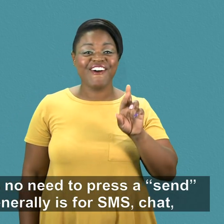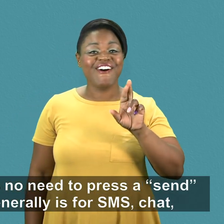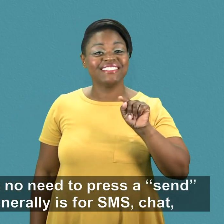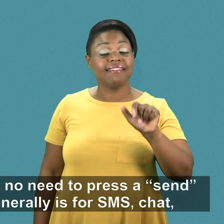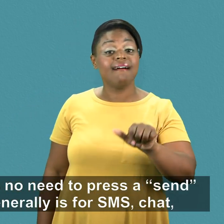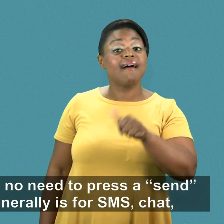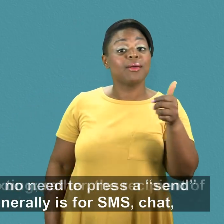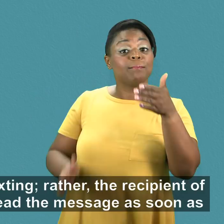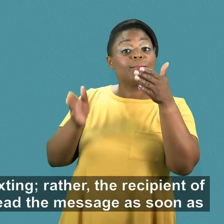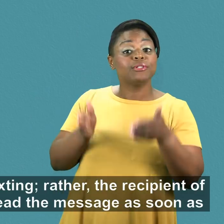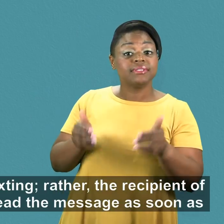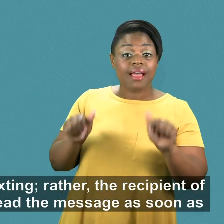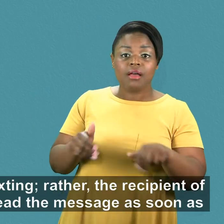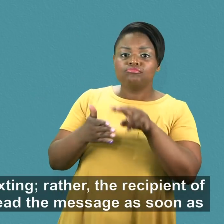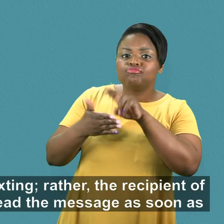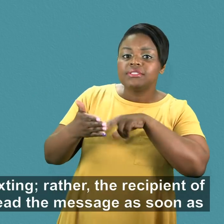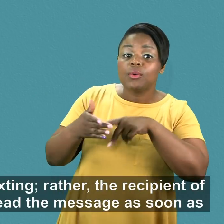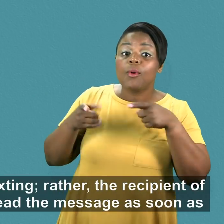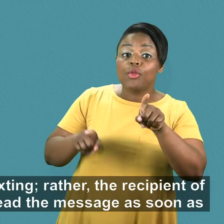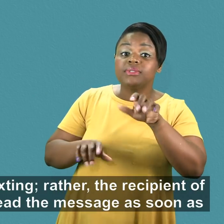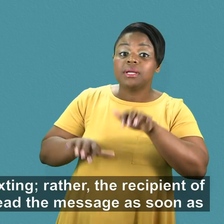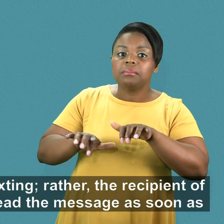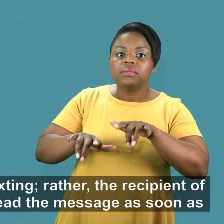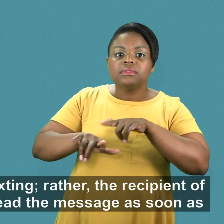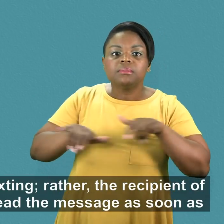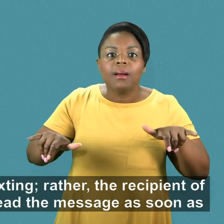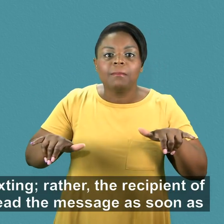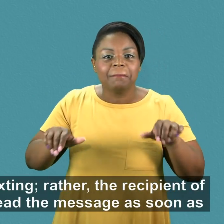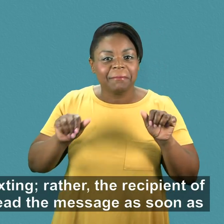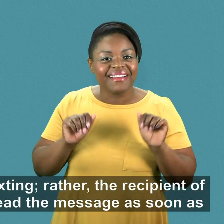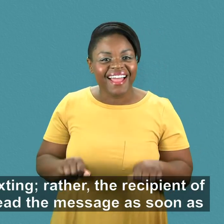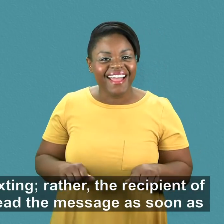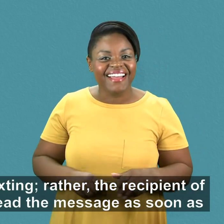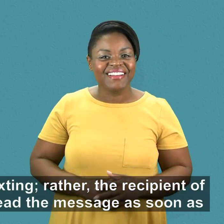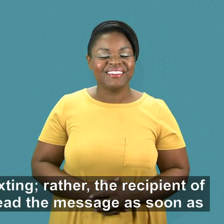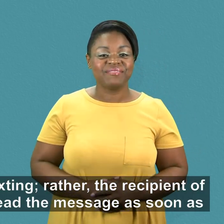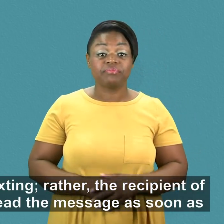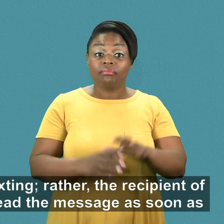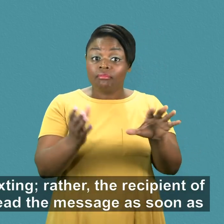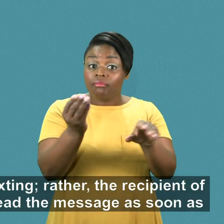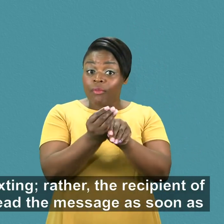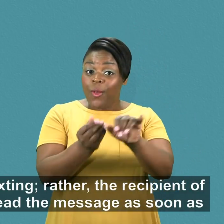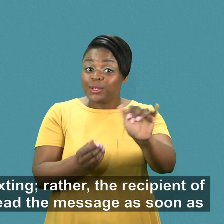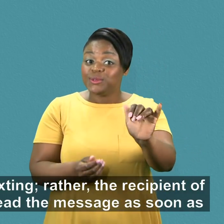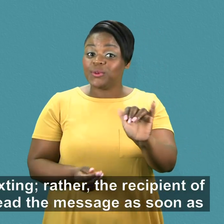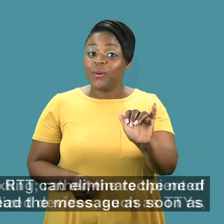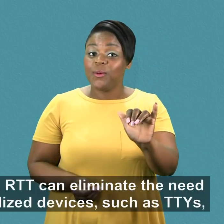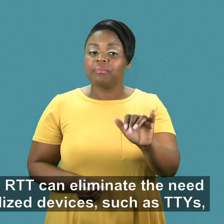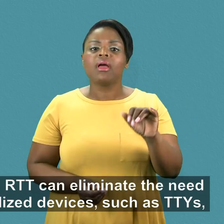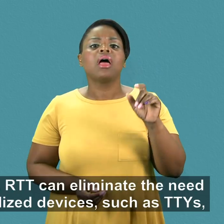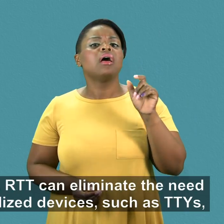chat, or other types of texting. Rather, the recipient of the message can read the message as soon as the sender types it.